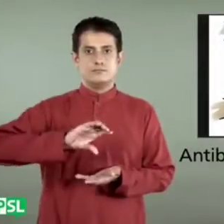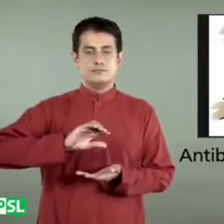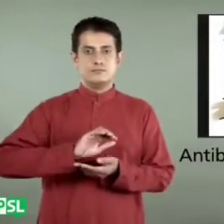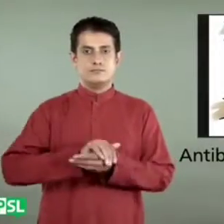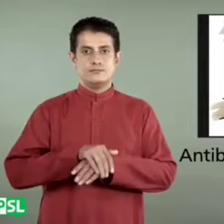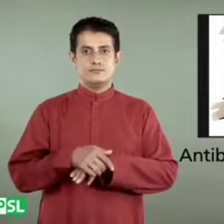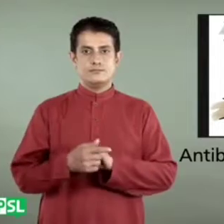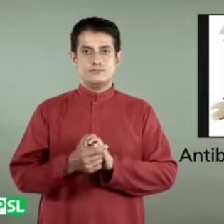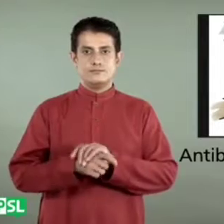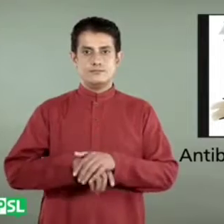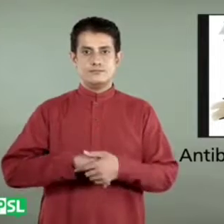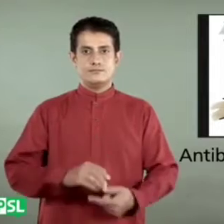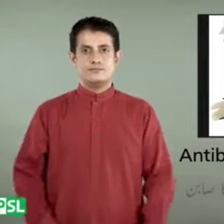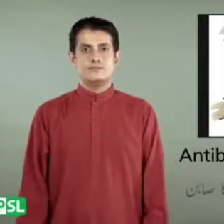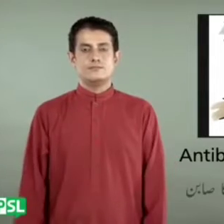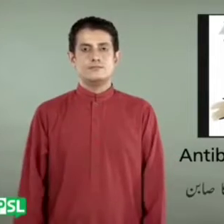Antibacterial liquid soap.